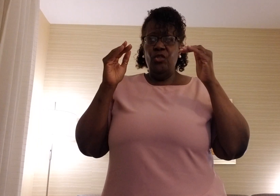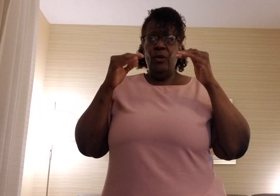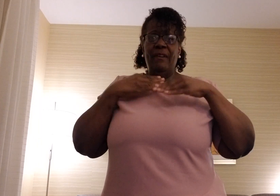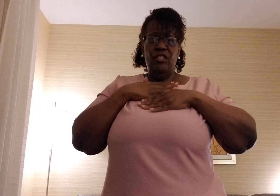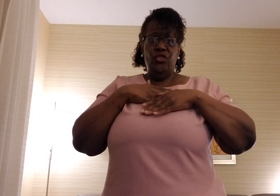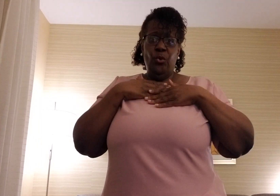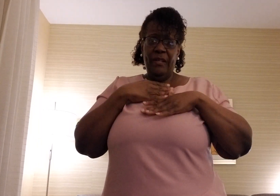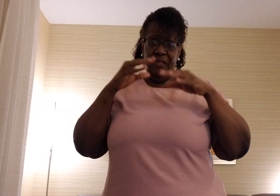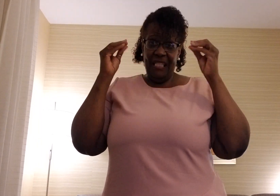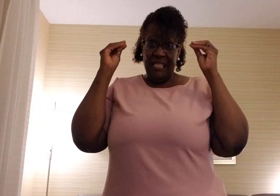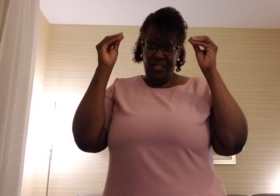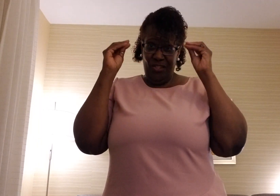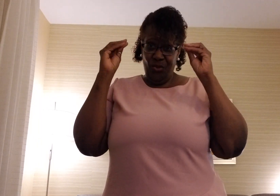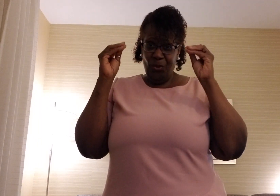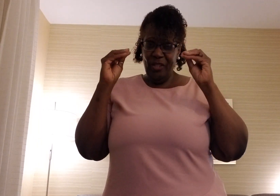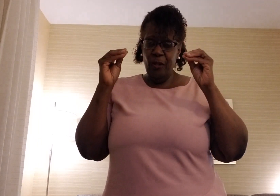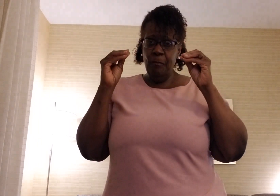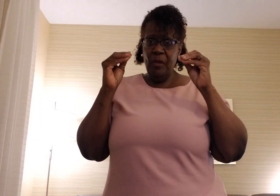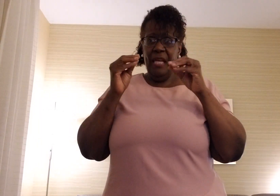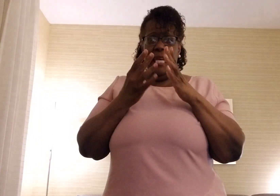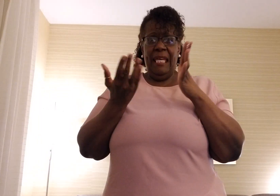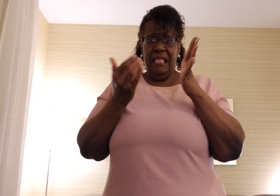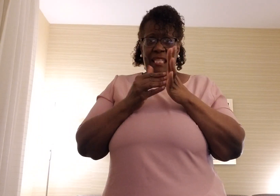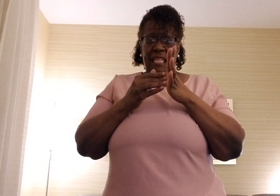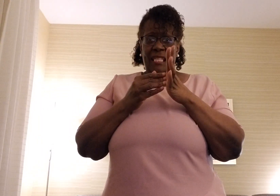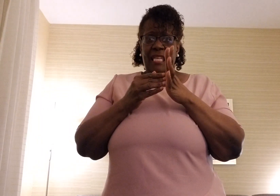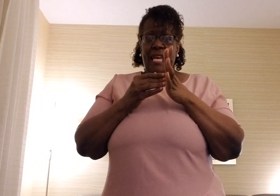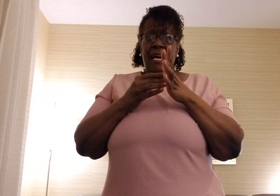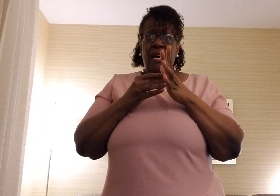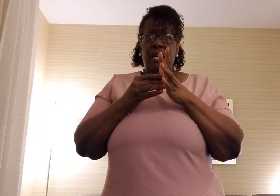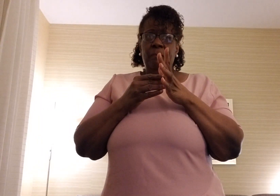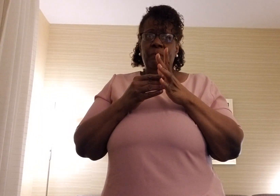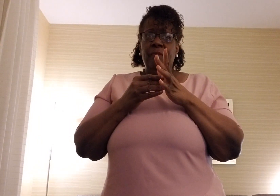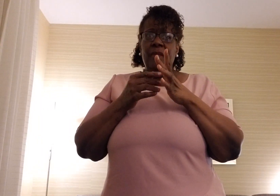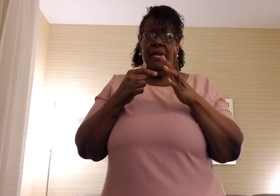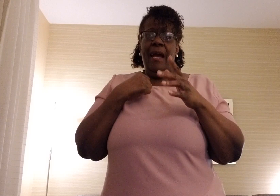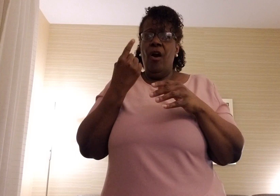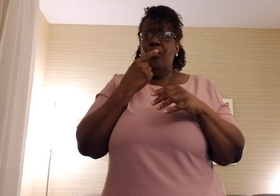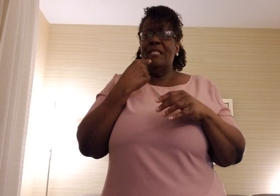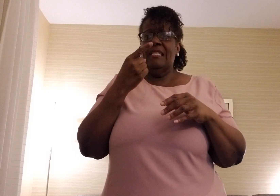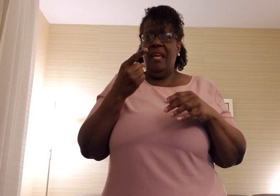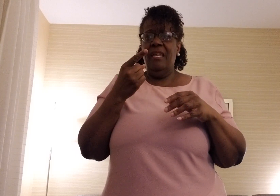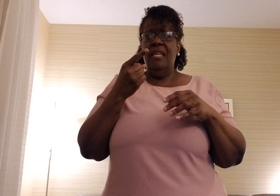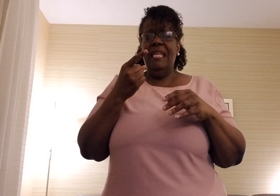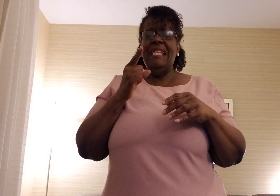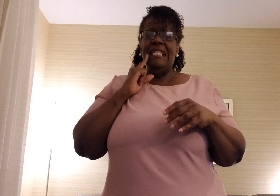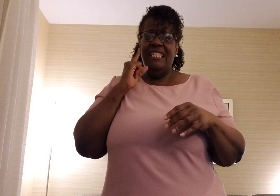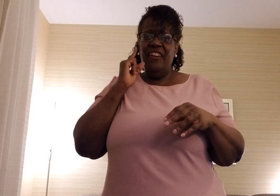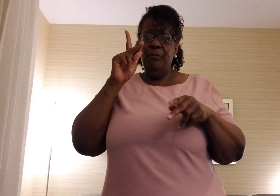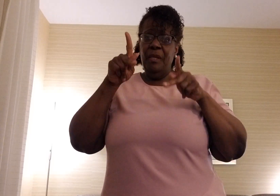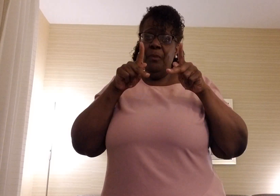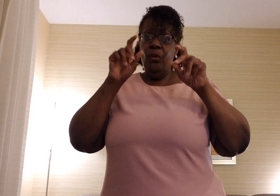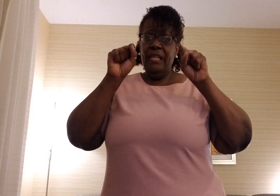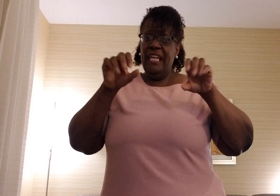have enjoyed this tutorial. And again, I always say deaf people can